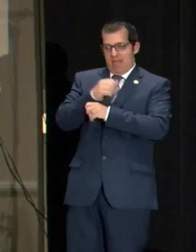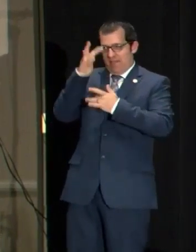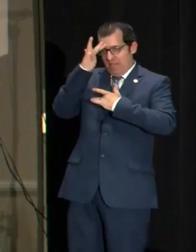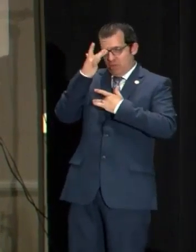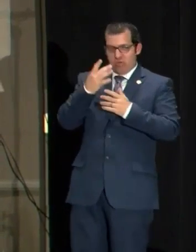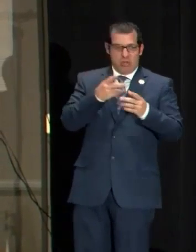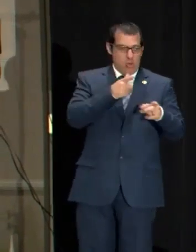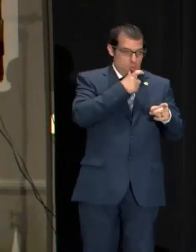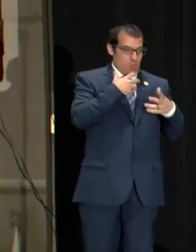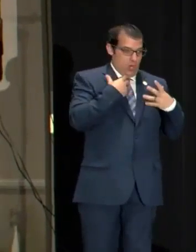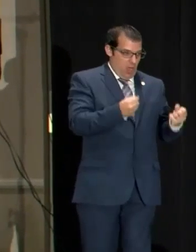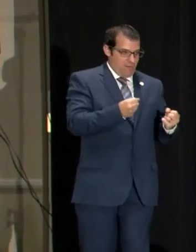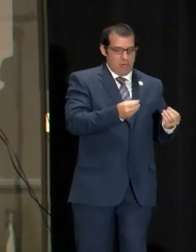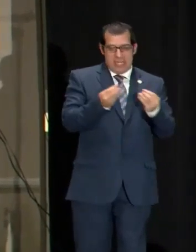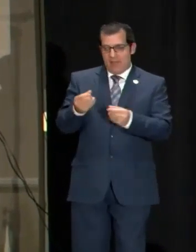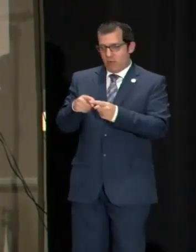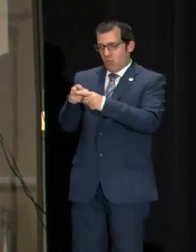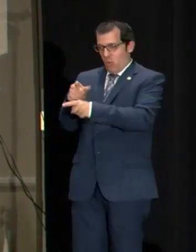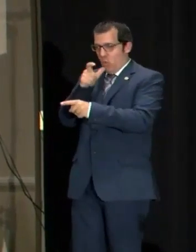it to someone who's very sick.